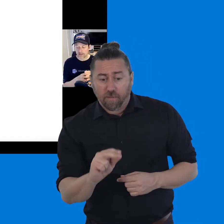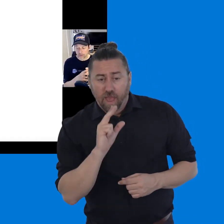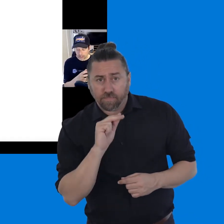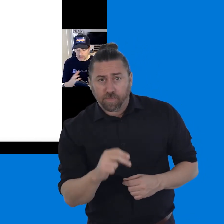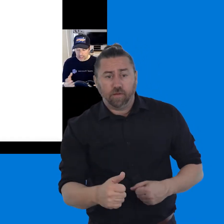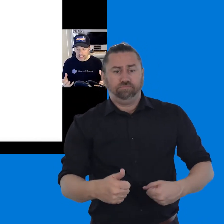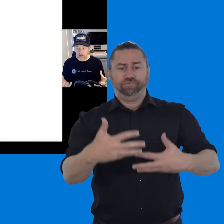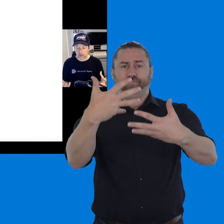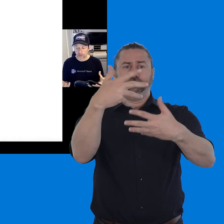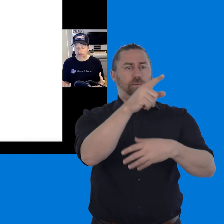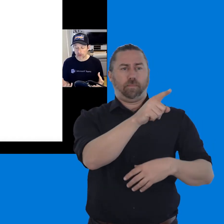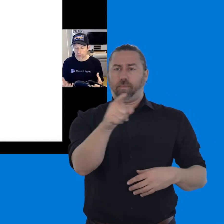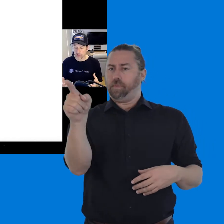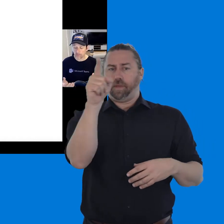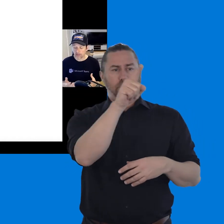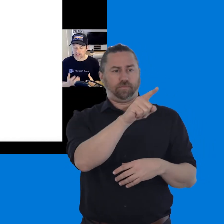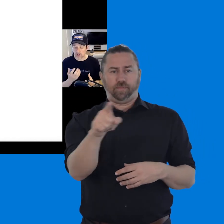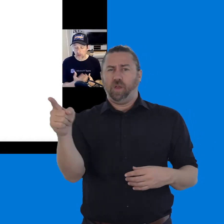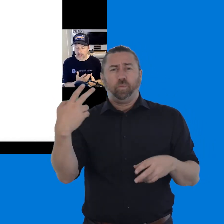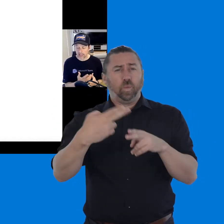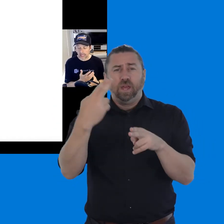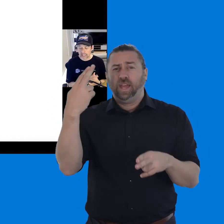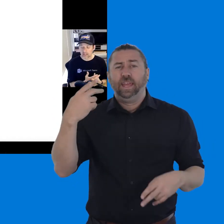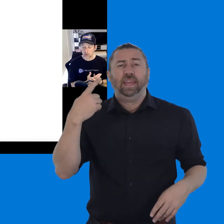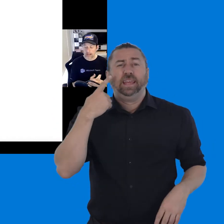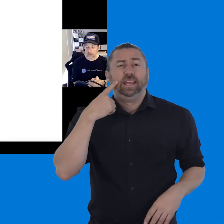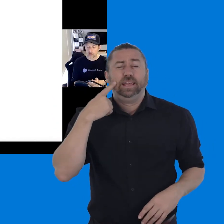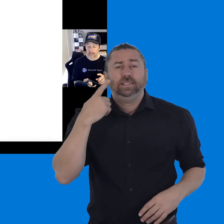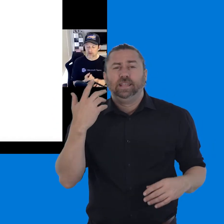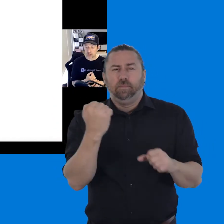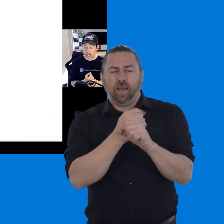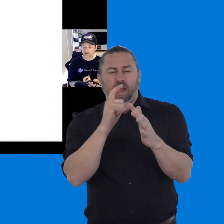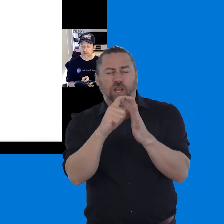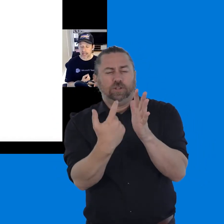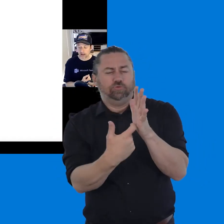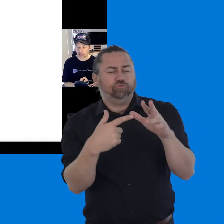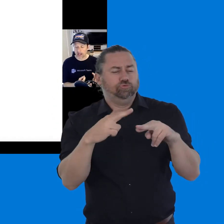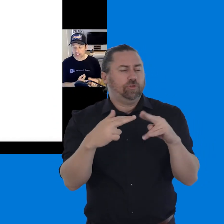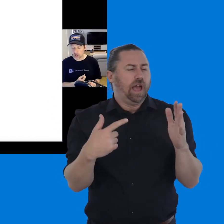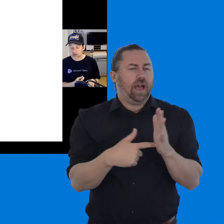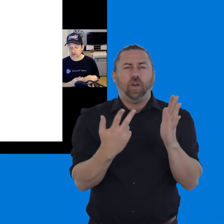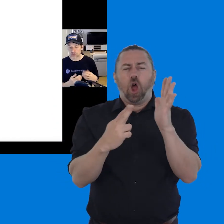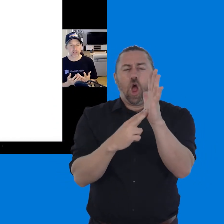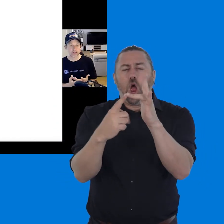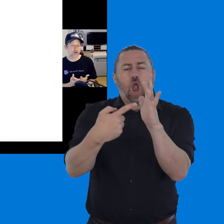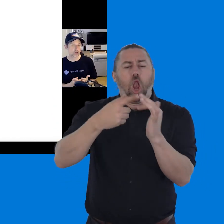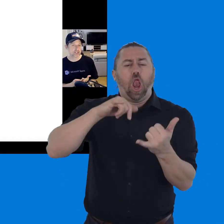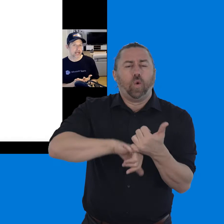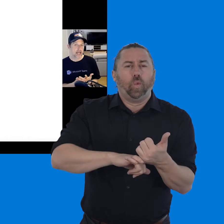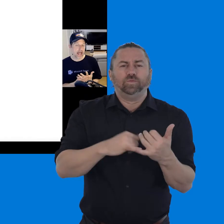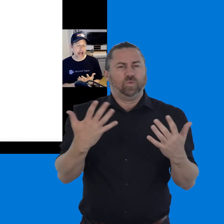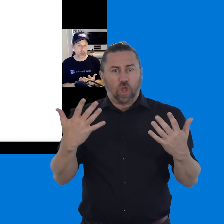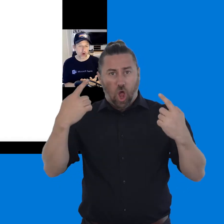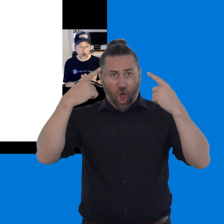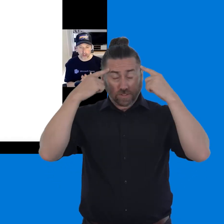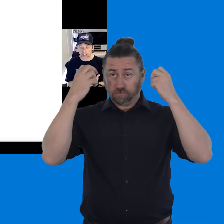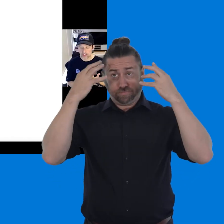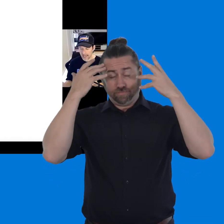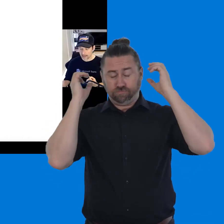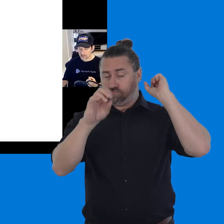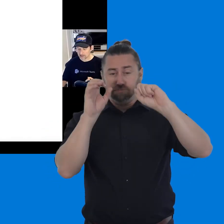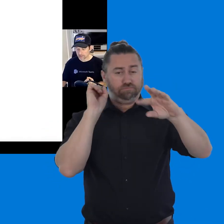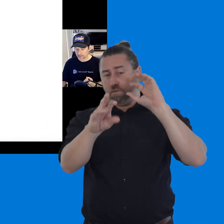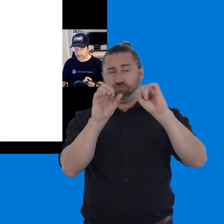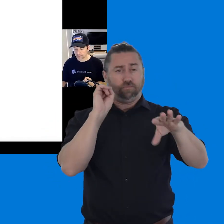device, and then the written text will appear on the program. It's a quick and easy way to create drafts, outline notes, or just get thoughts out